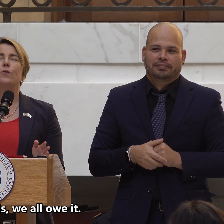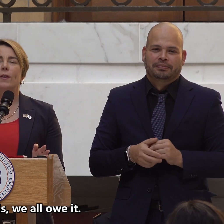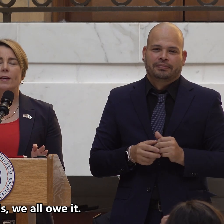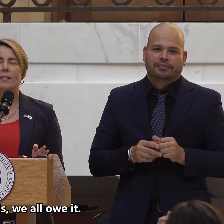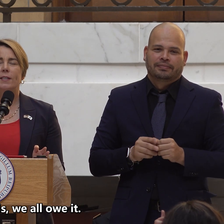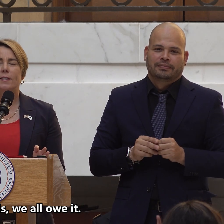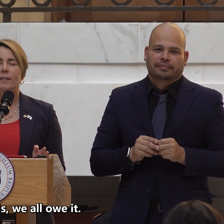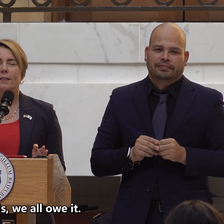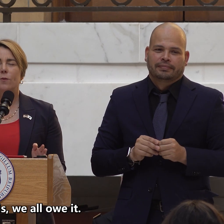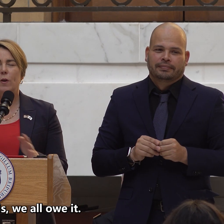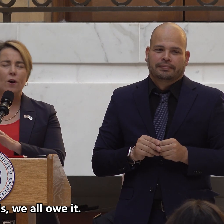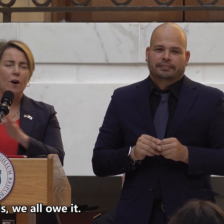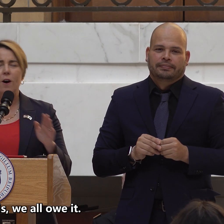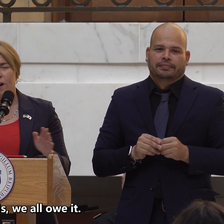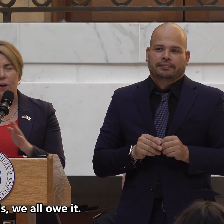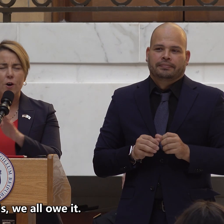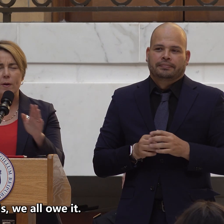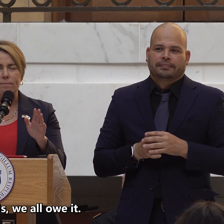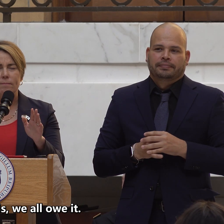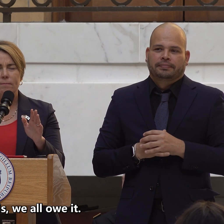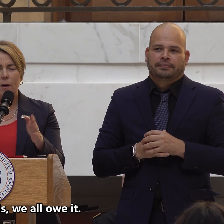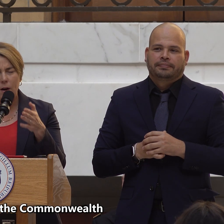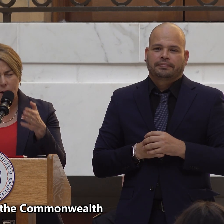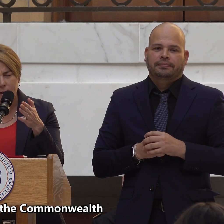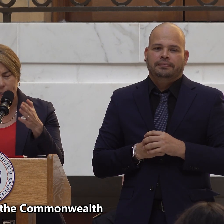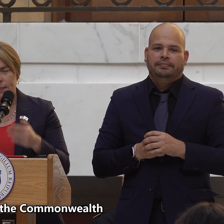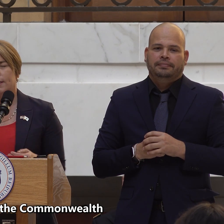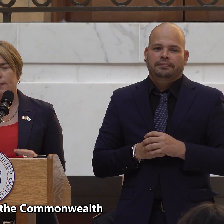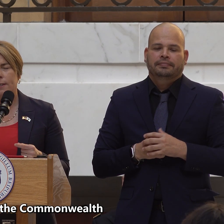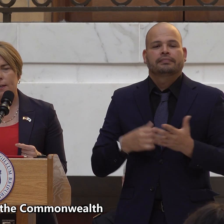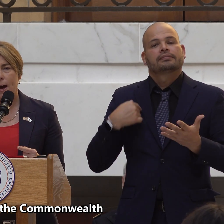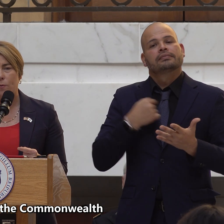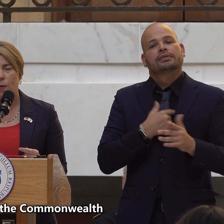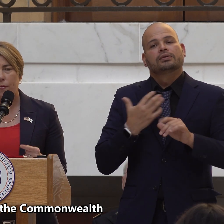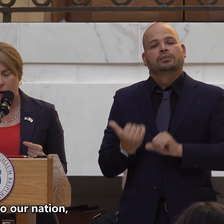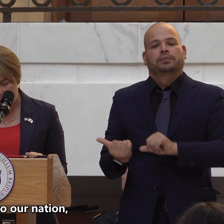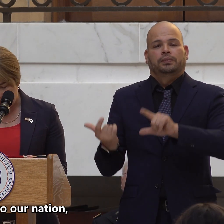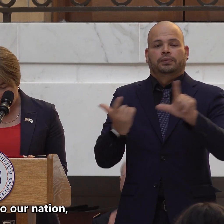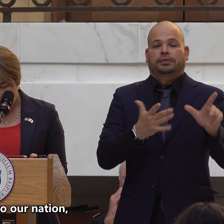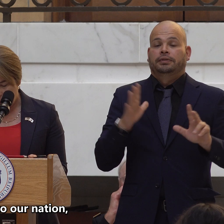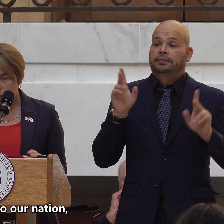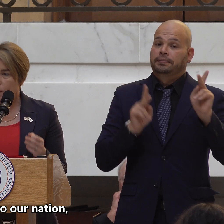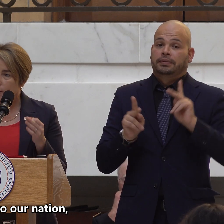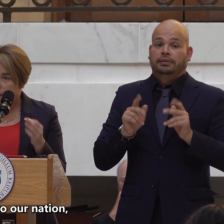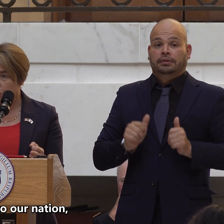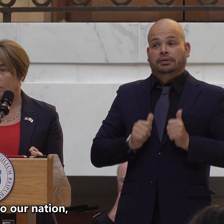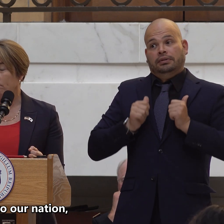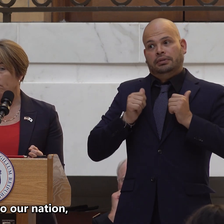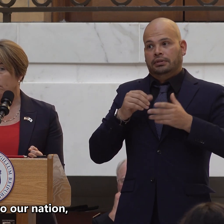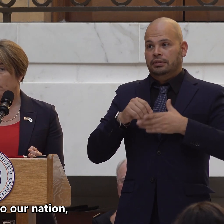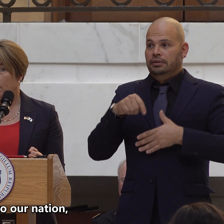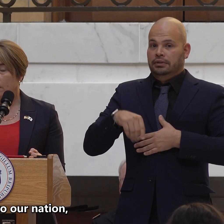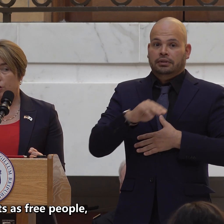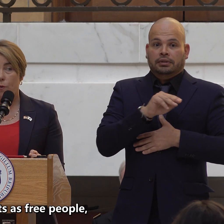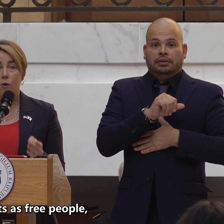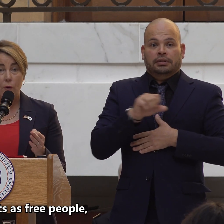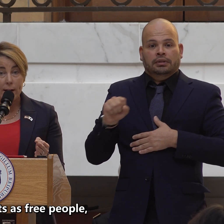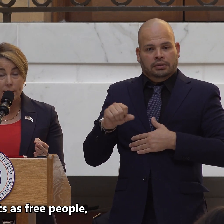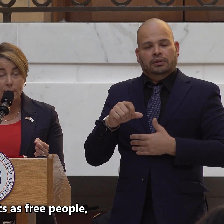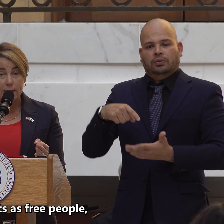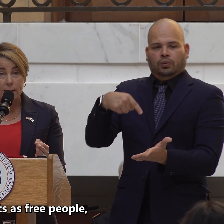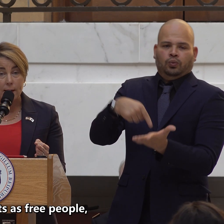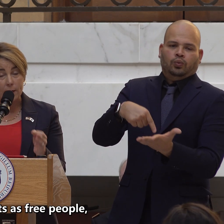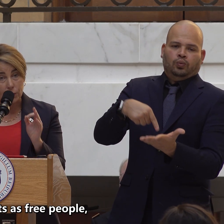the truth is, we all owe it. All citizens of the Commonwealth owe it to our nation, to